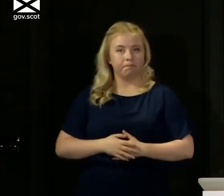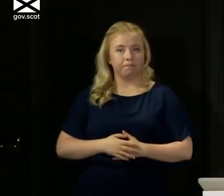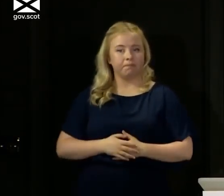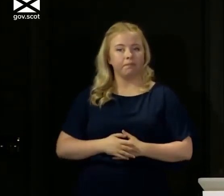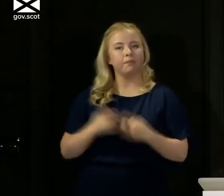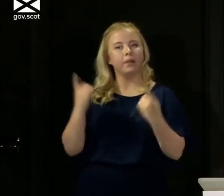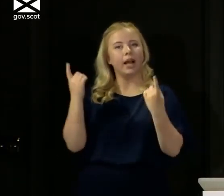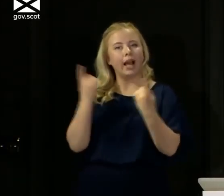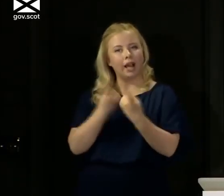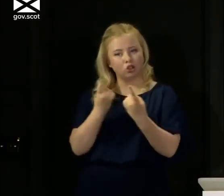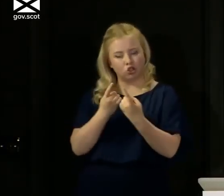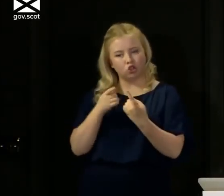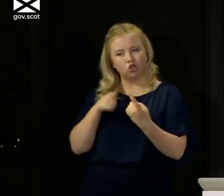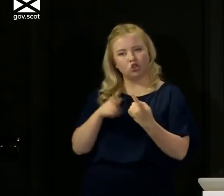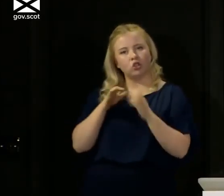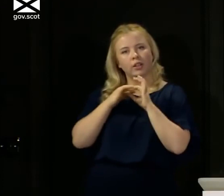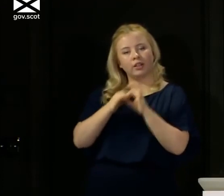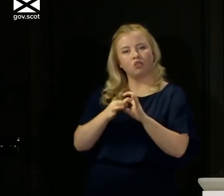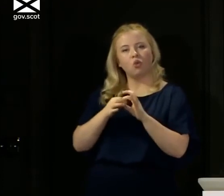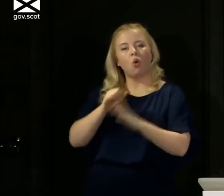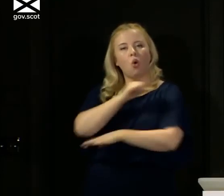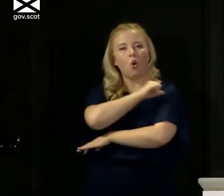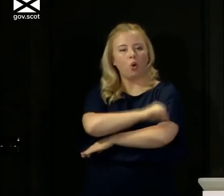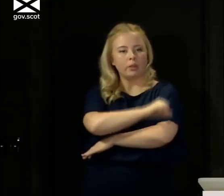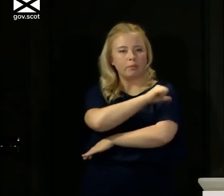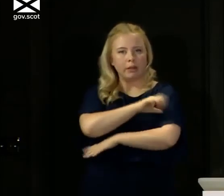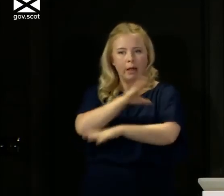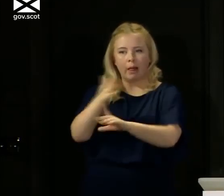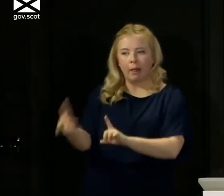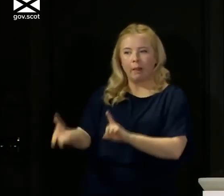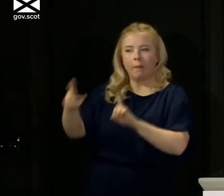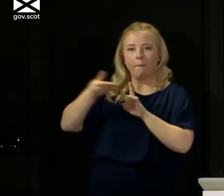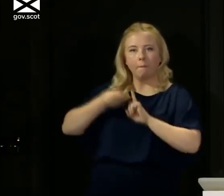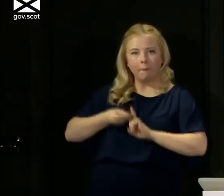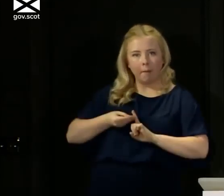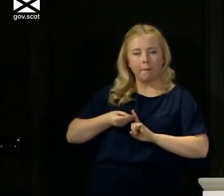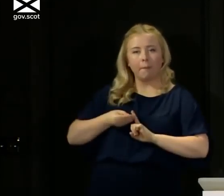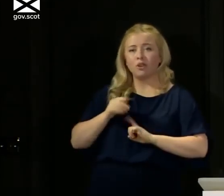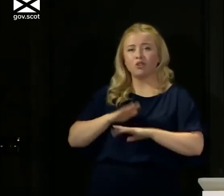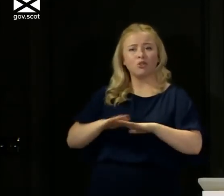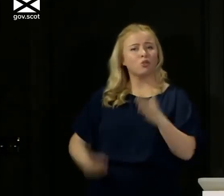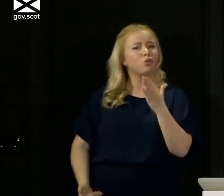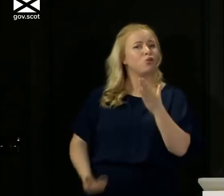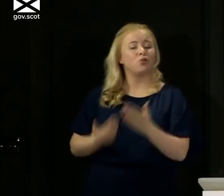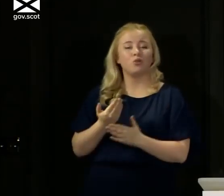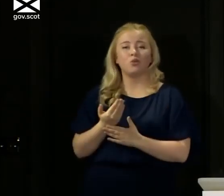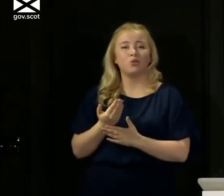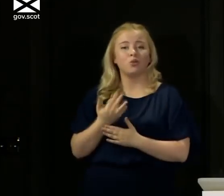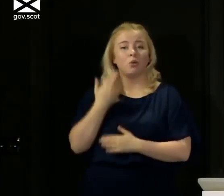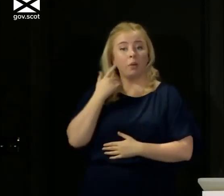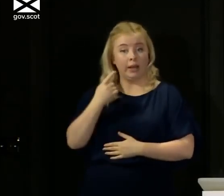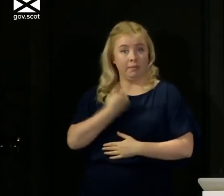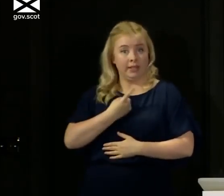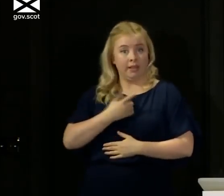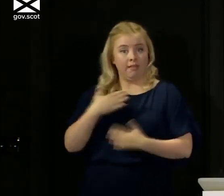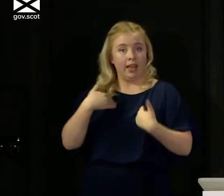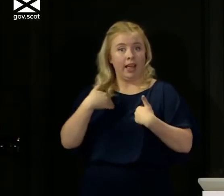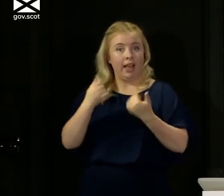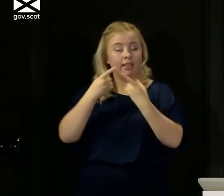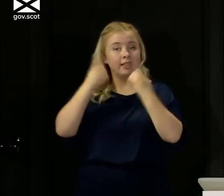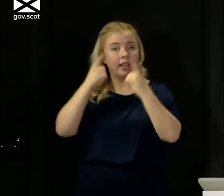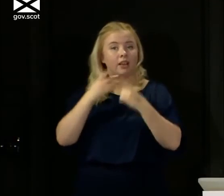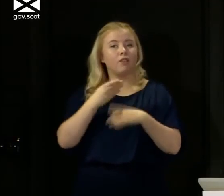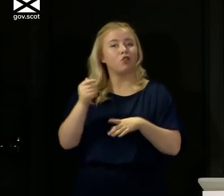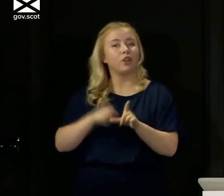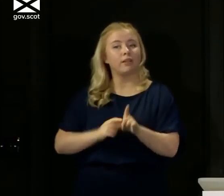the issue of hospital acquired infection is not a new thing. You know, when I was health secretary a few years